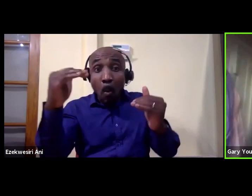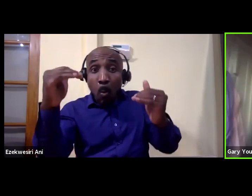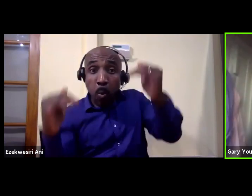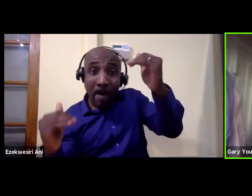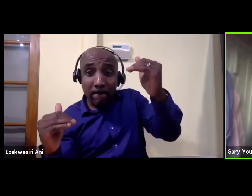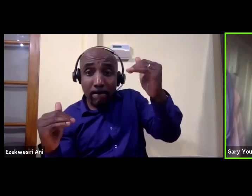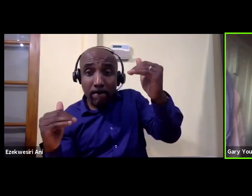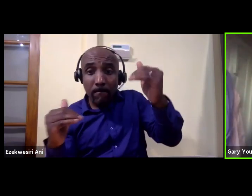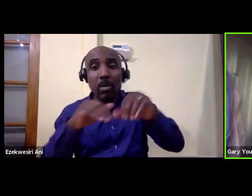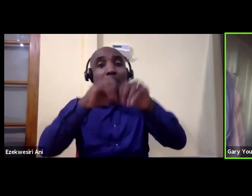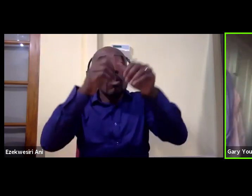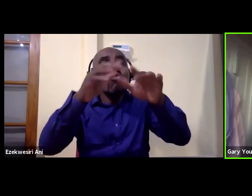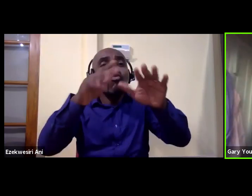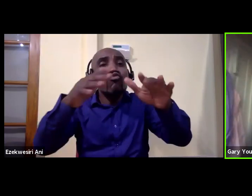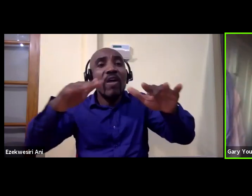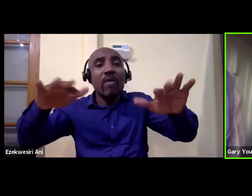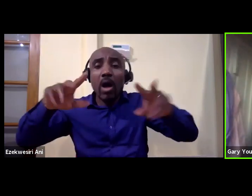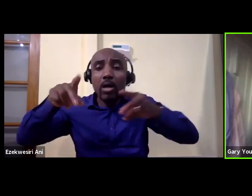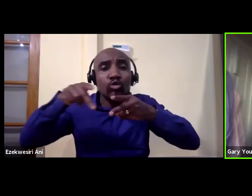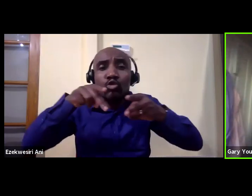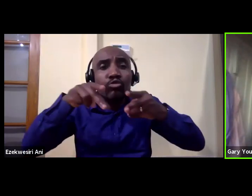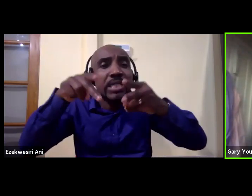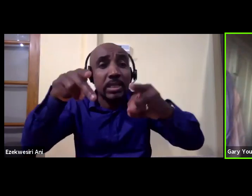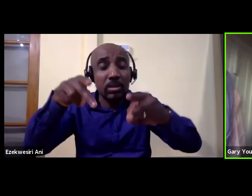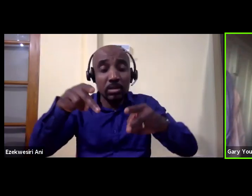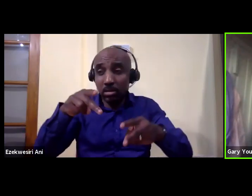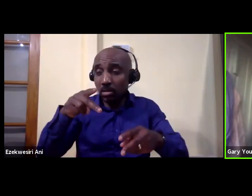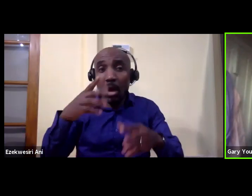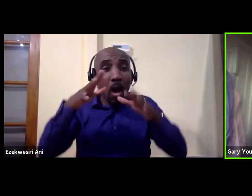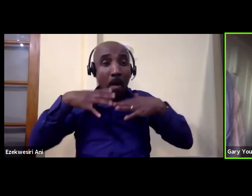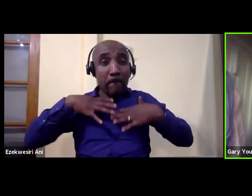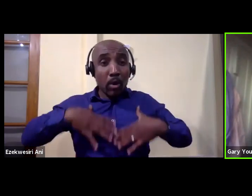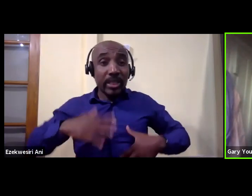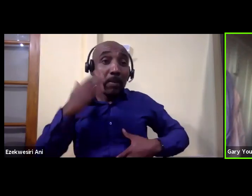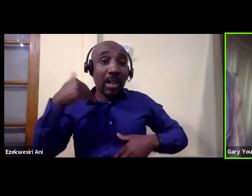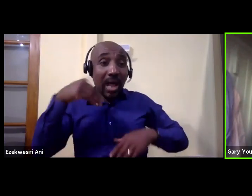up main streets and stood on